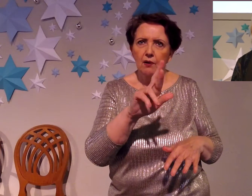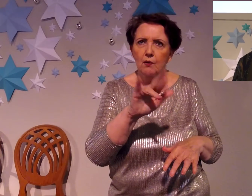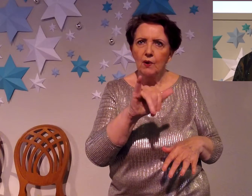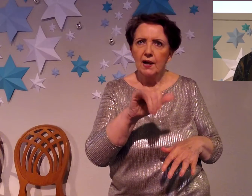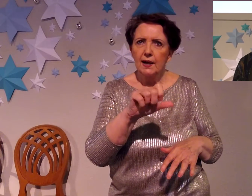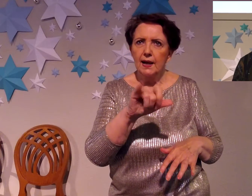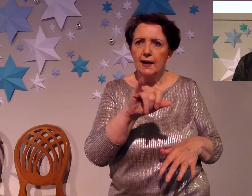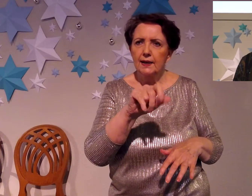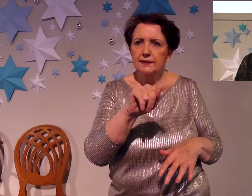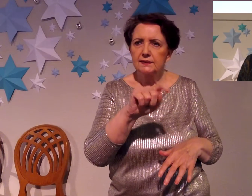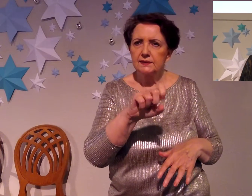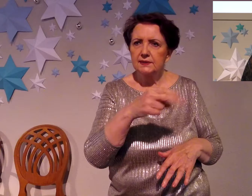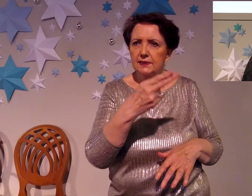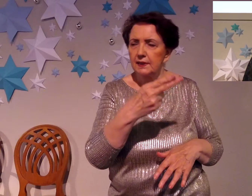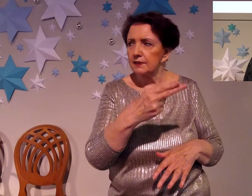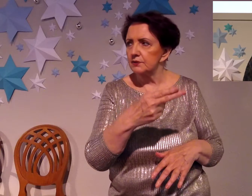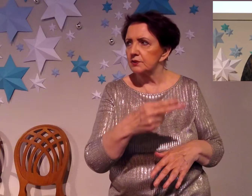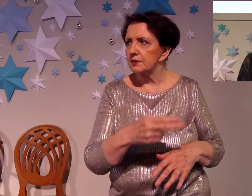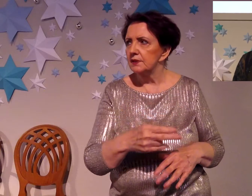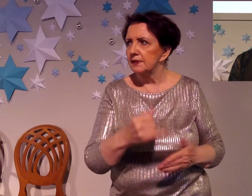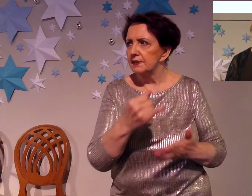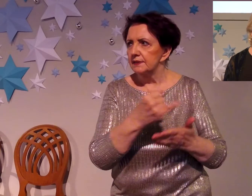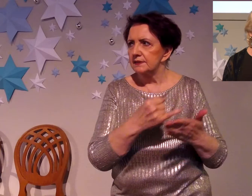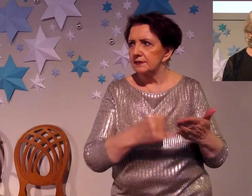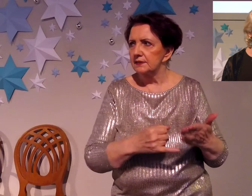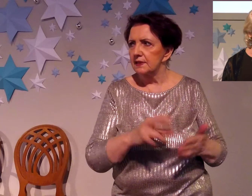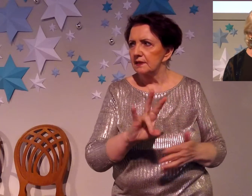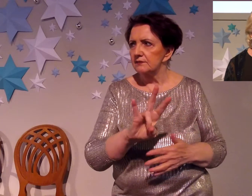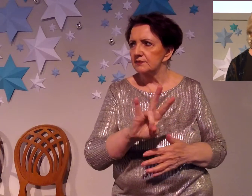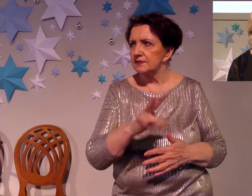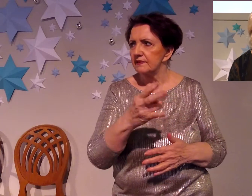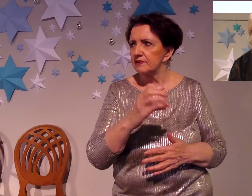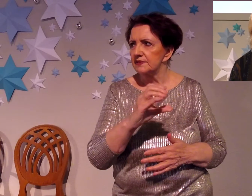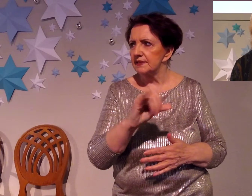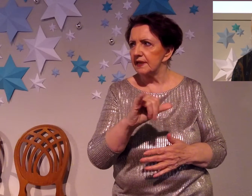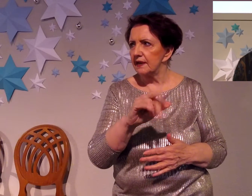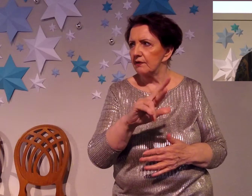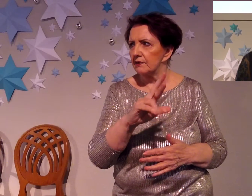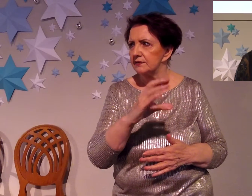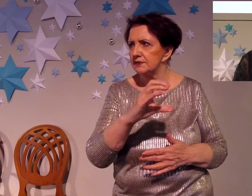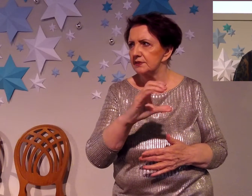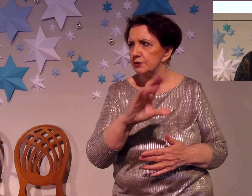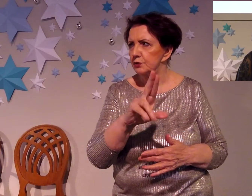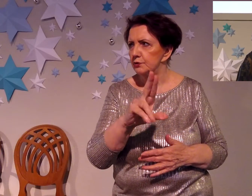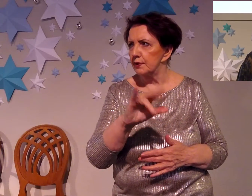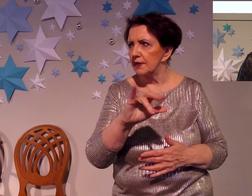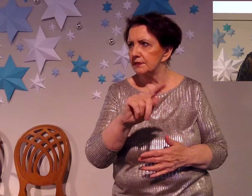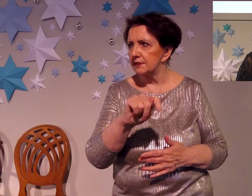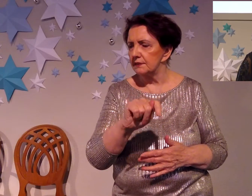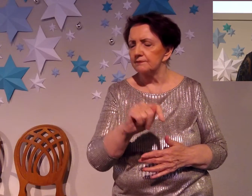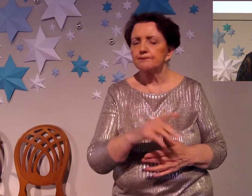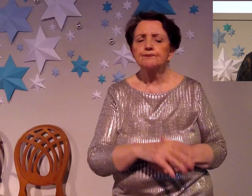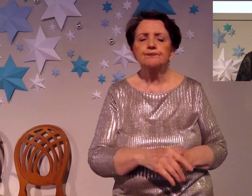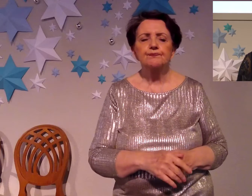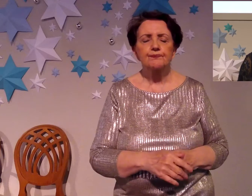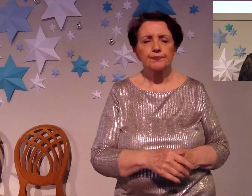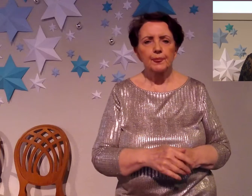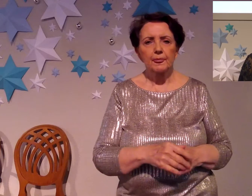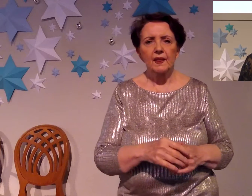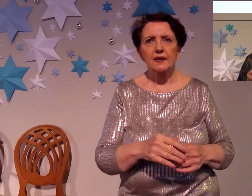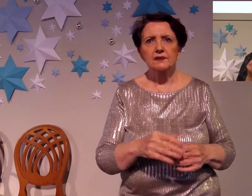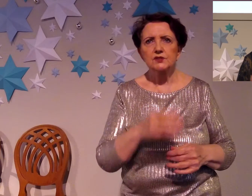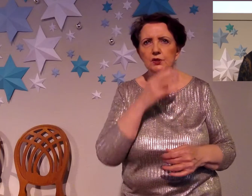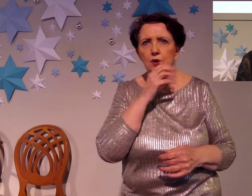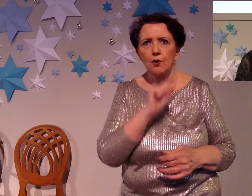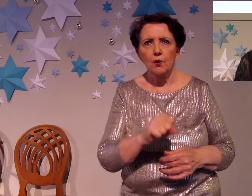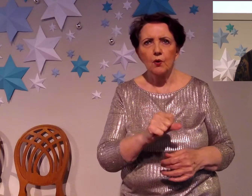the one that we have is based on the Seven Circuit labyrinth from the Chartres Cathedral in France. And it's one of the oldest